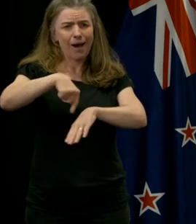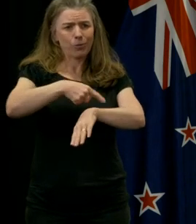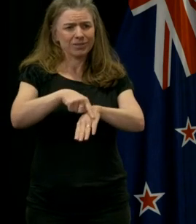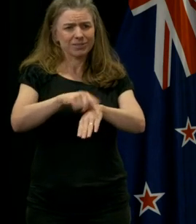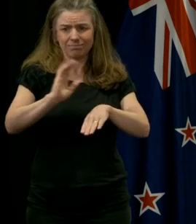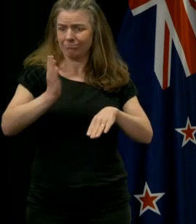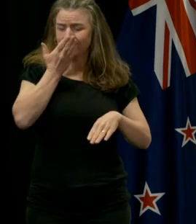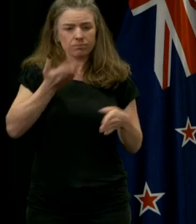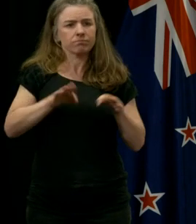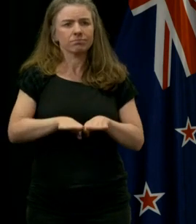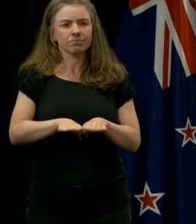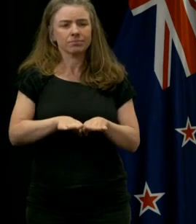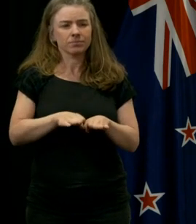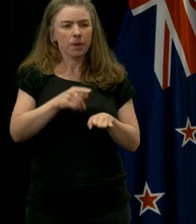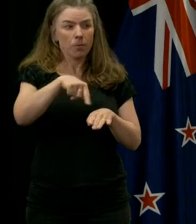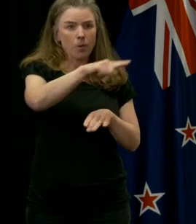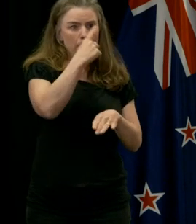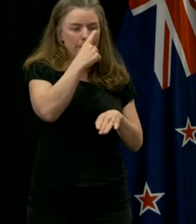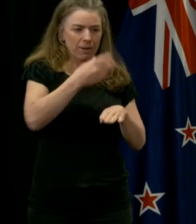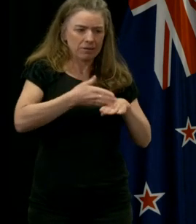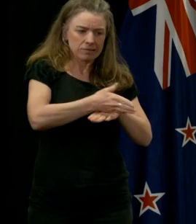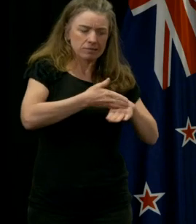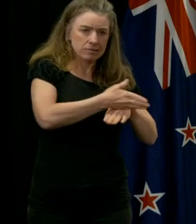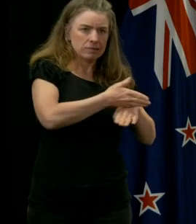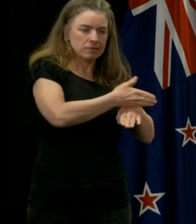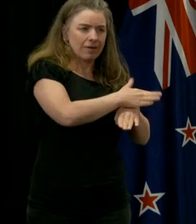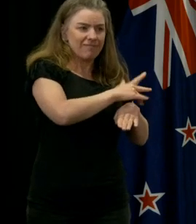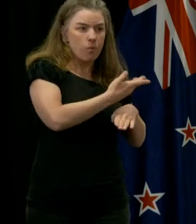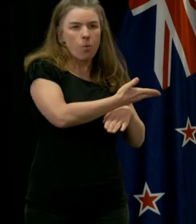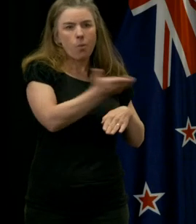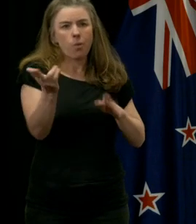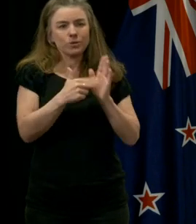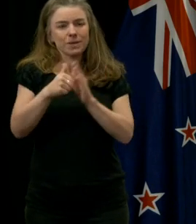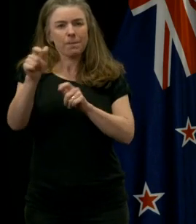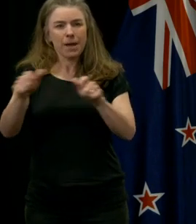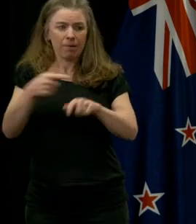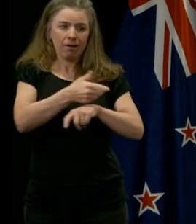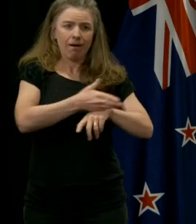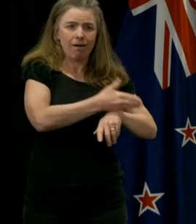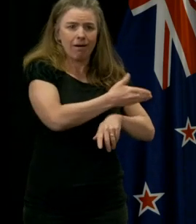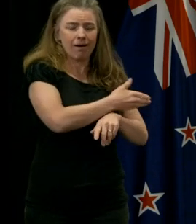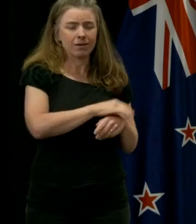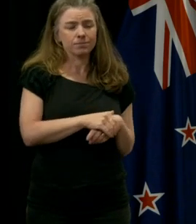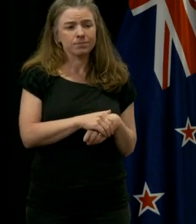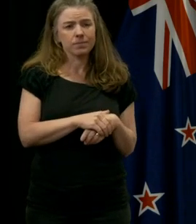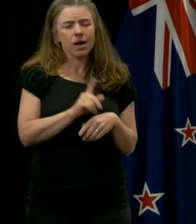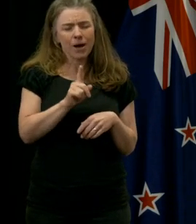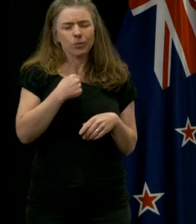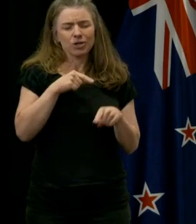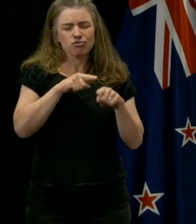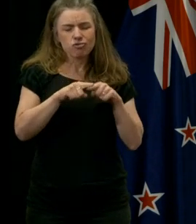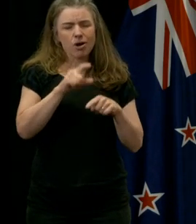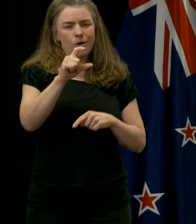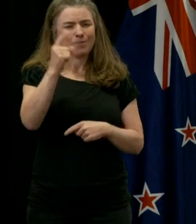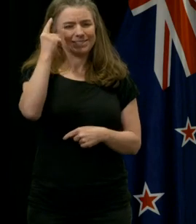have worked so diligently to help support that transition for all New Zealanders. We will, though, take a common sense approach. We'll